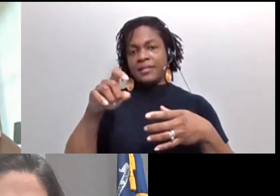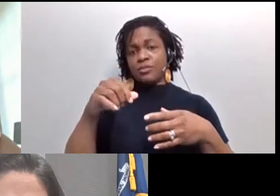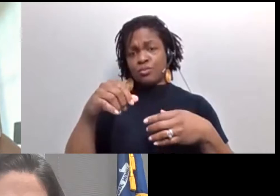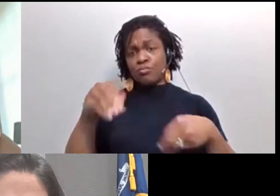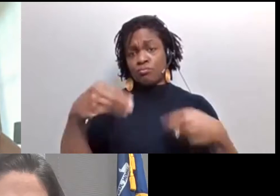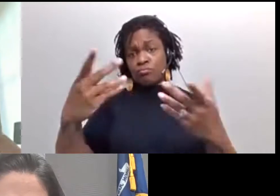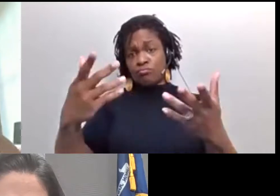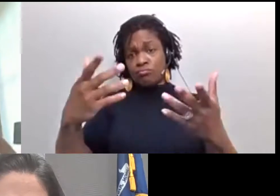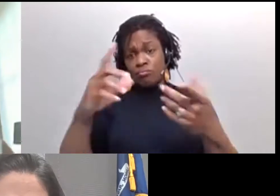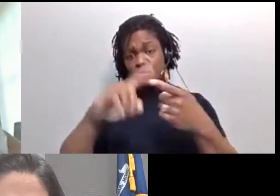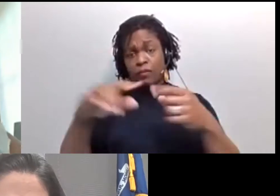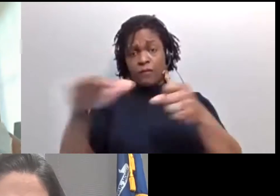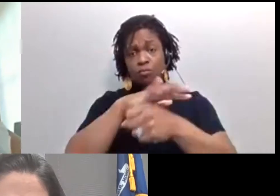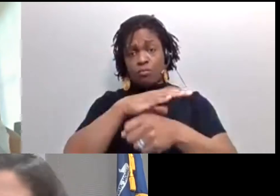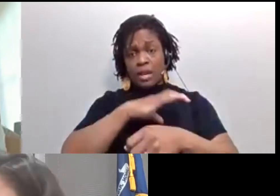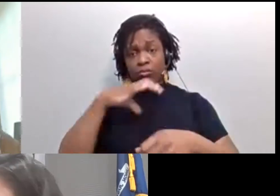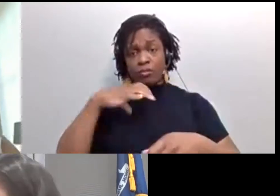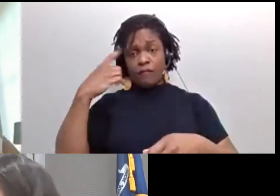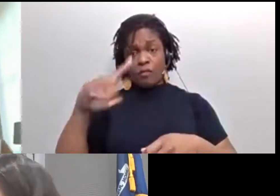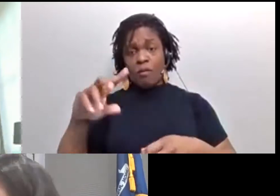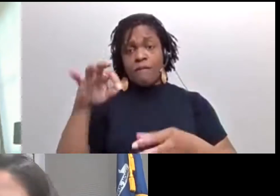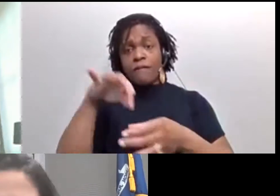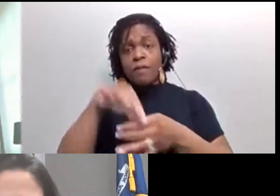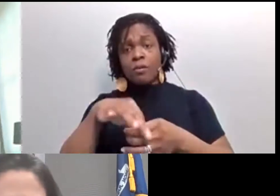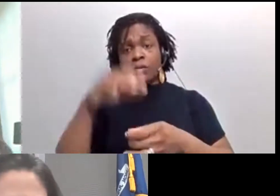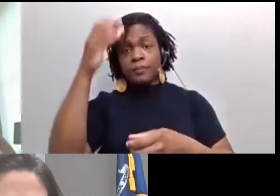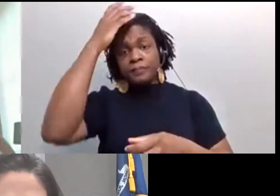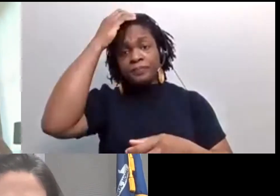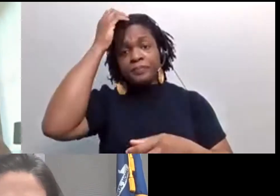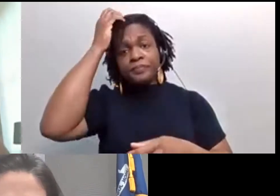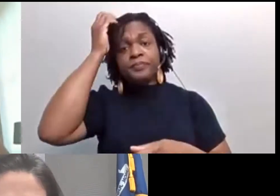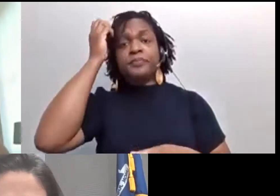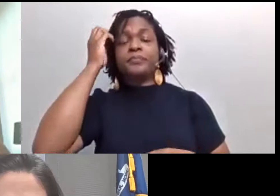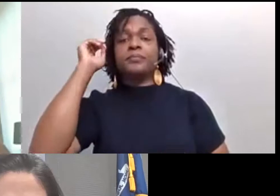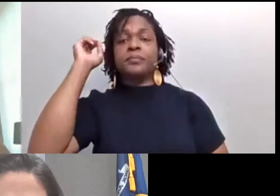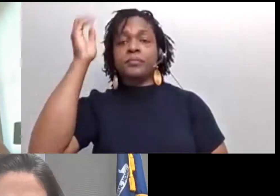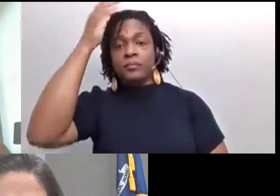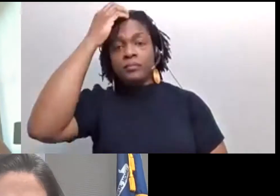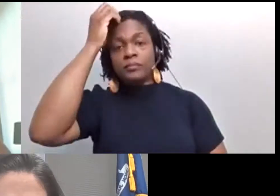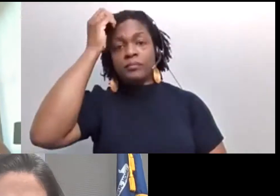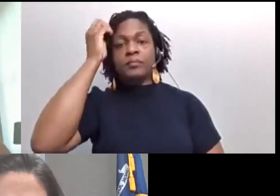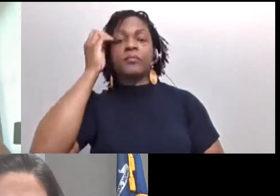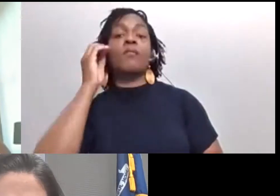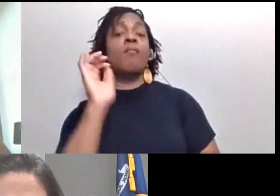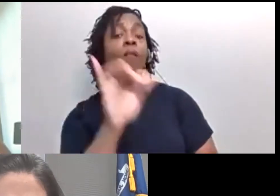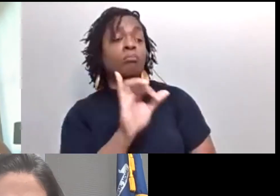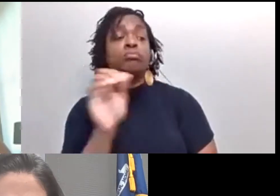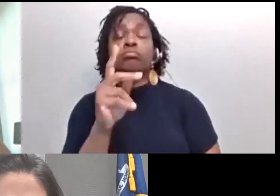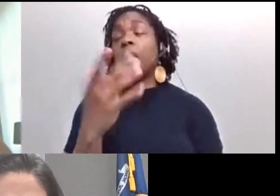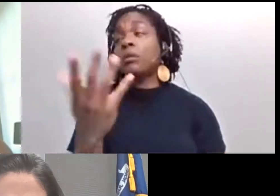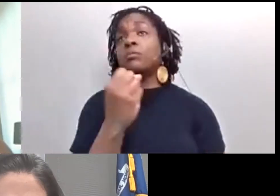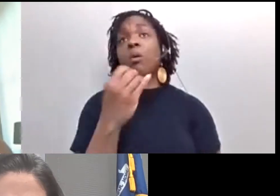council for a vote. Oh, okay. So the recommendation